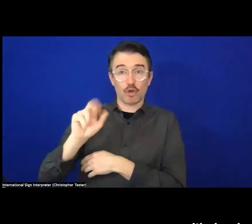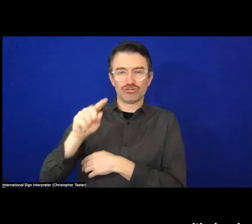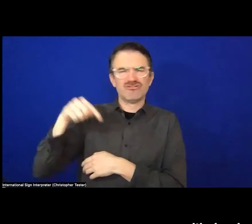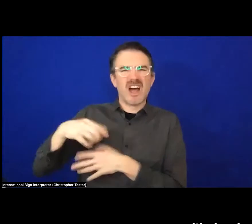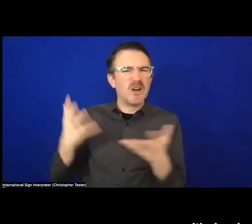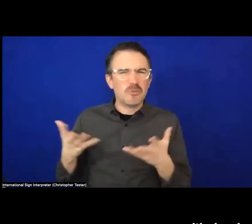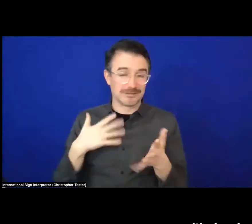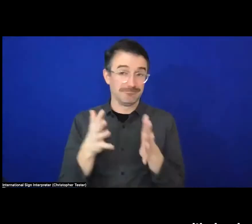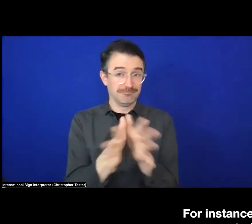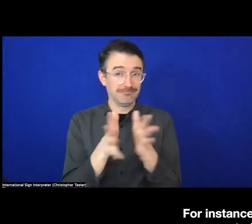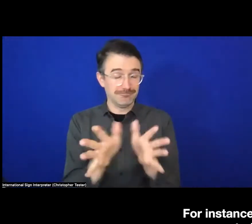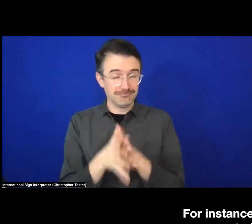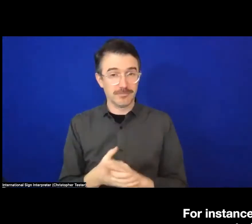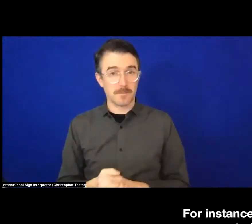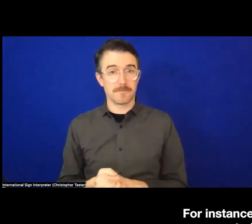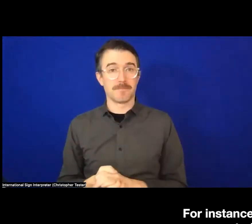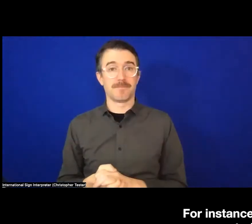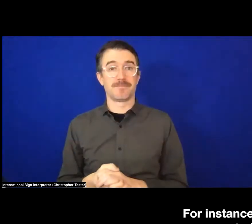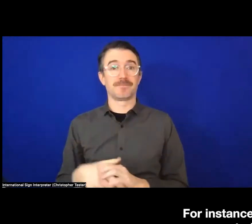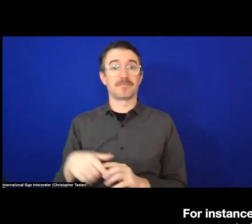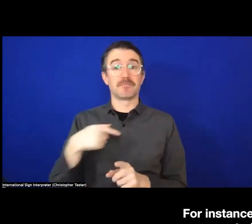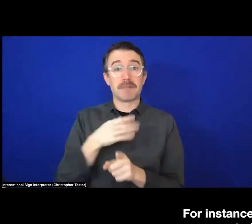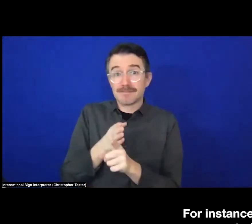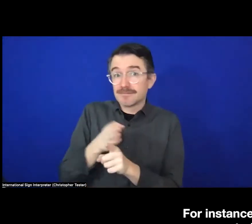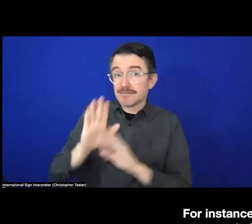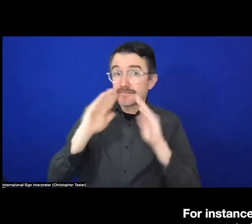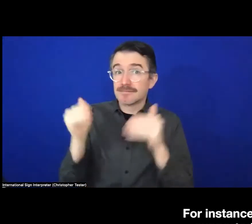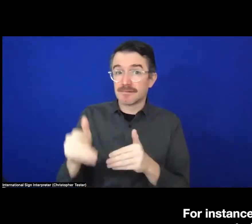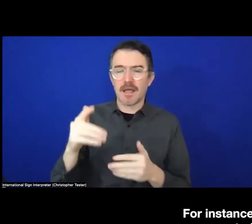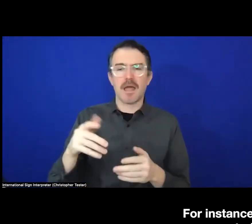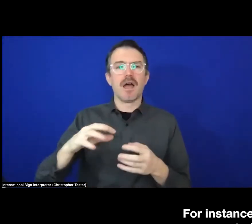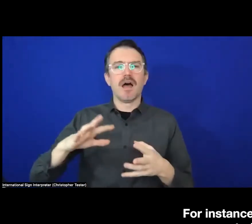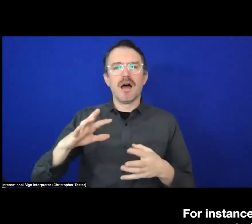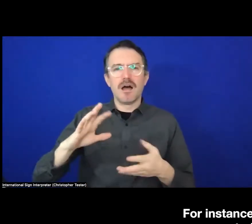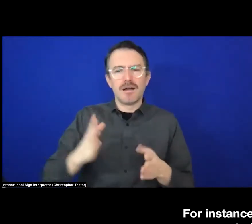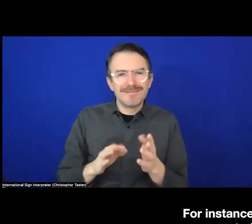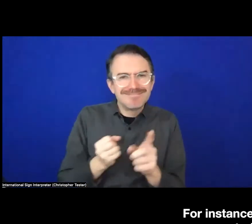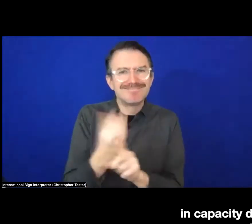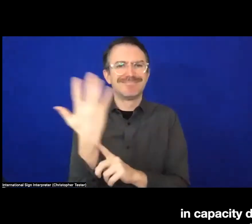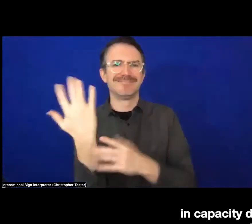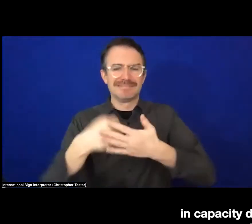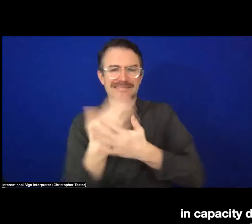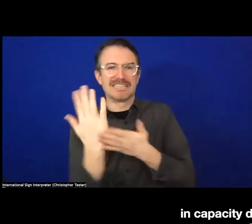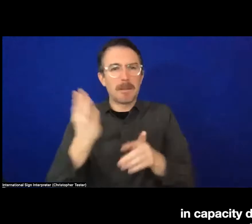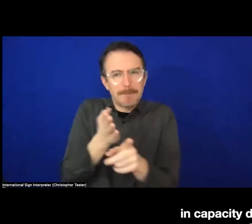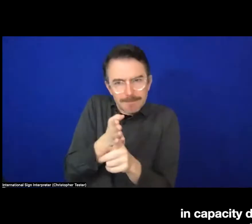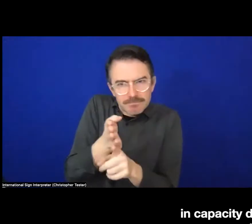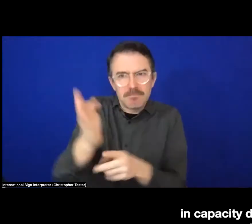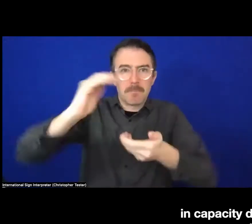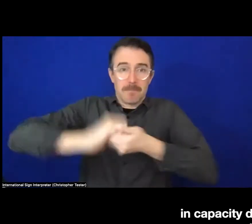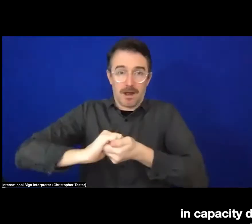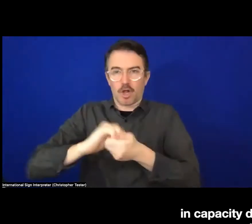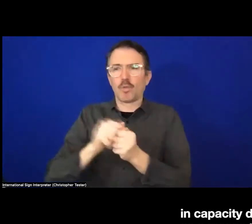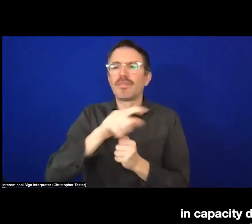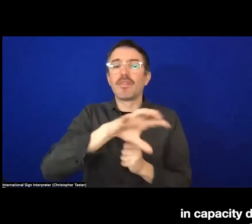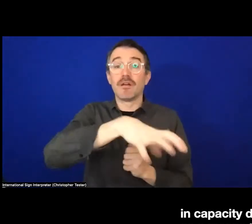partnerships with development organizations. For instance, we have since 1981 supported the Atlas Alliance in capacity